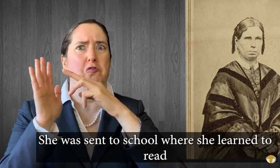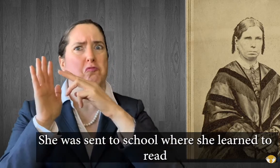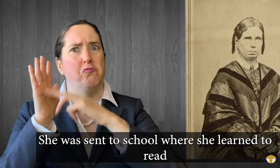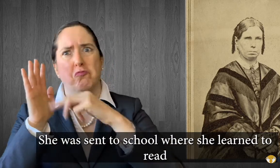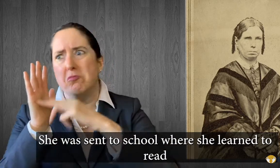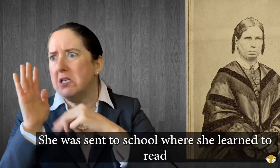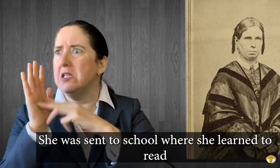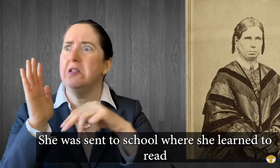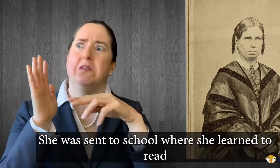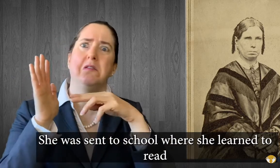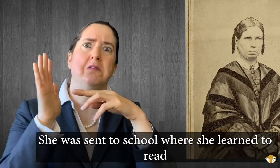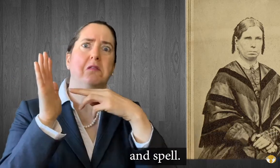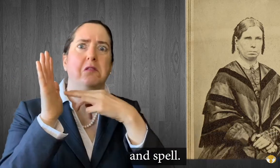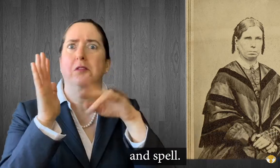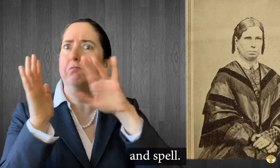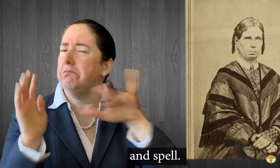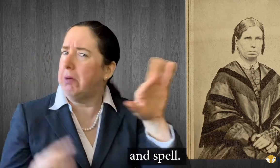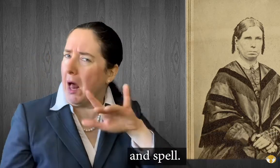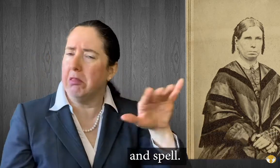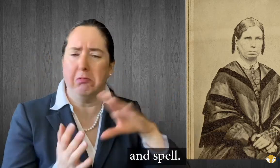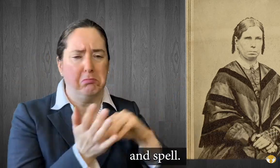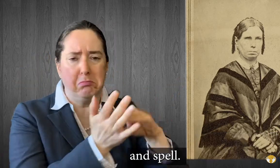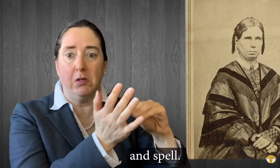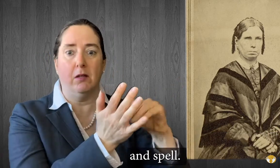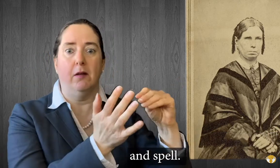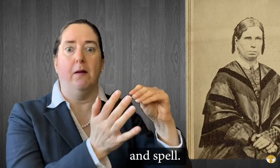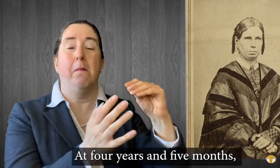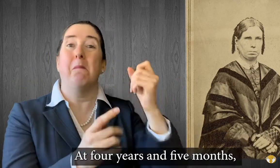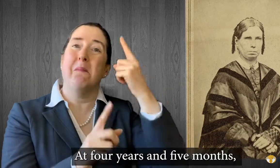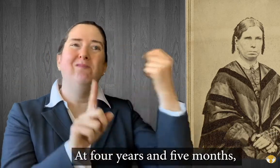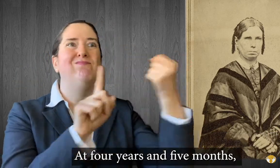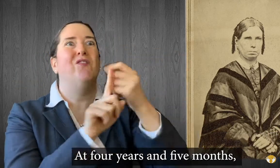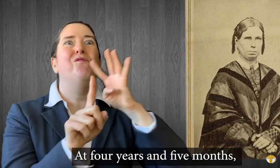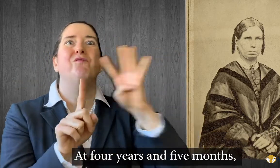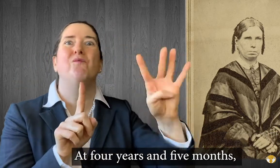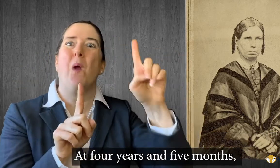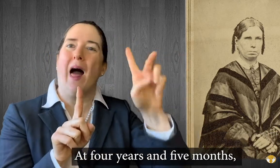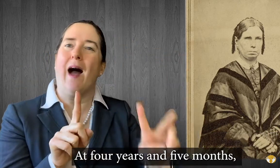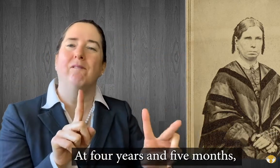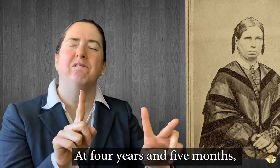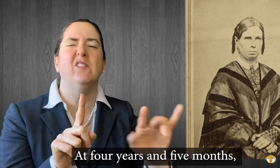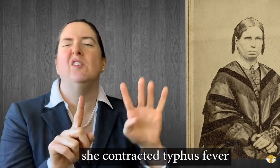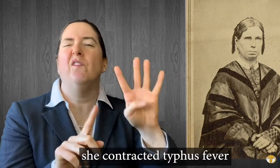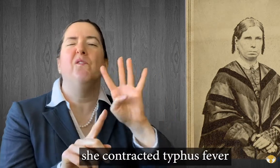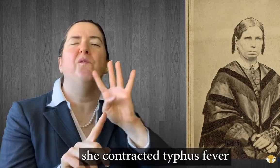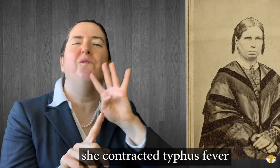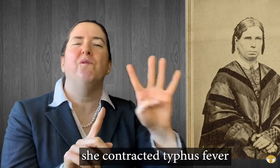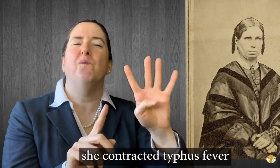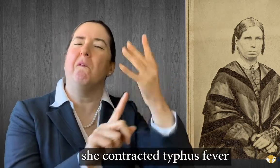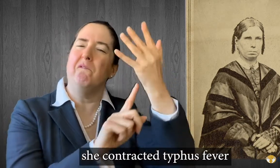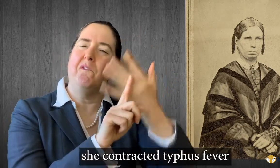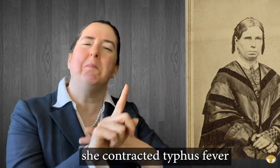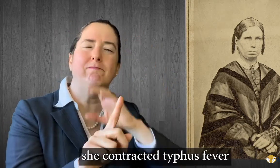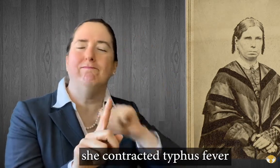She was sent to school, where she learned to read and spell. At four years and five months, she contracted typhus fever,